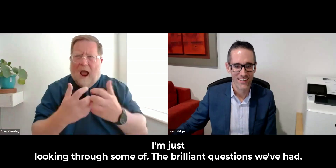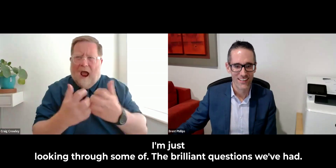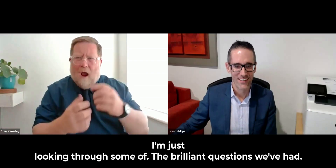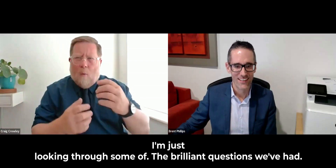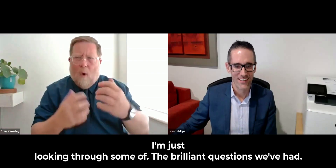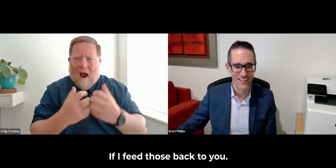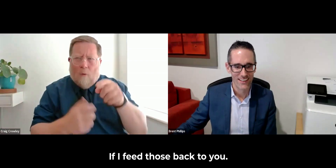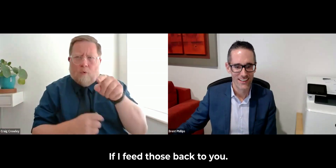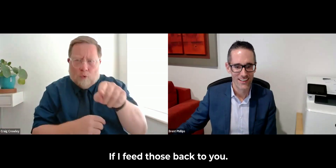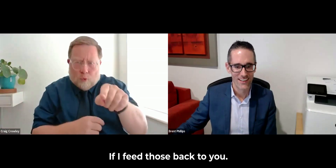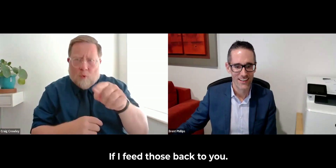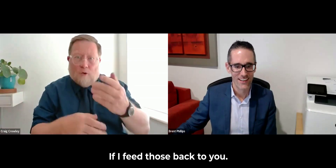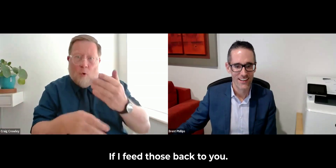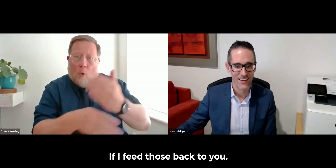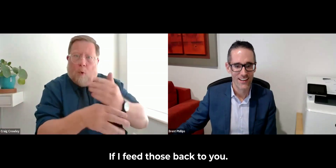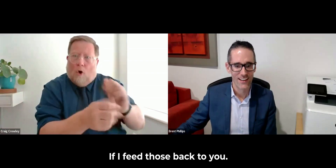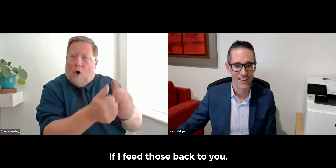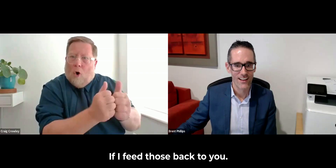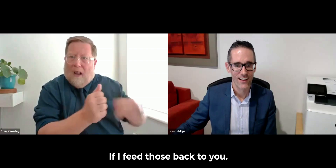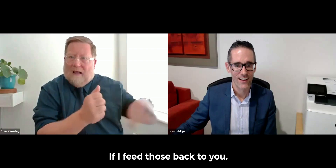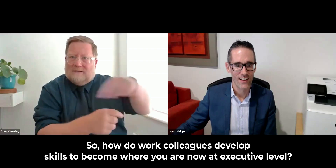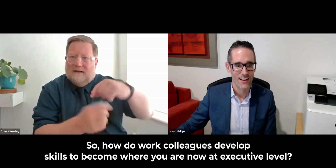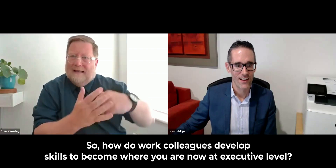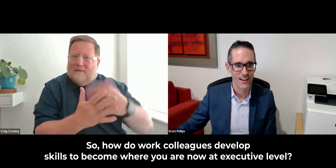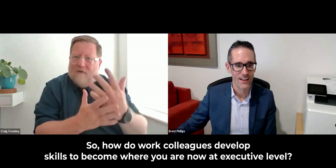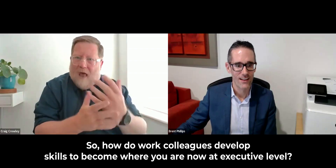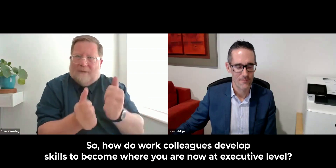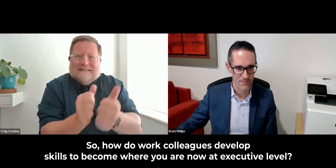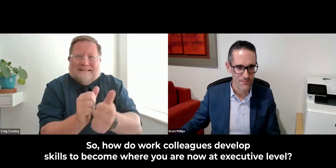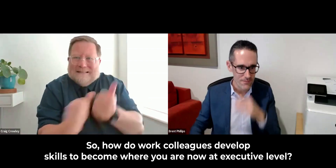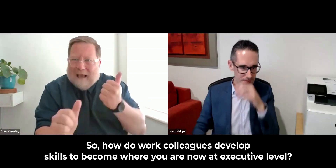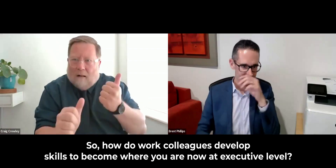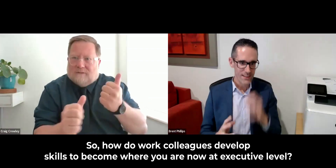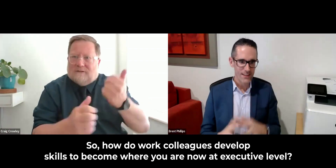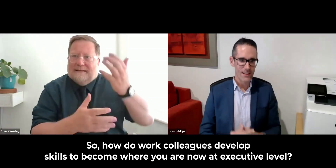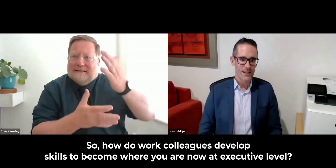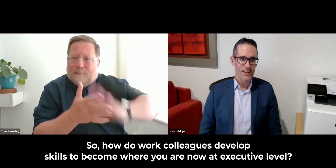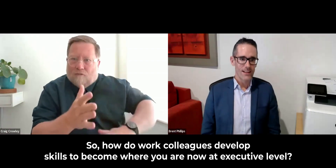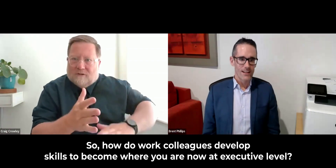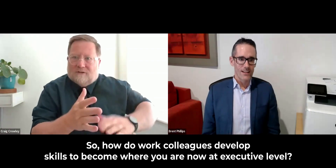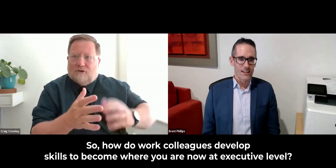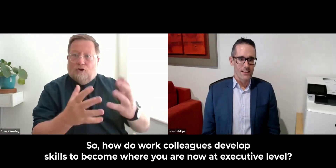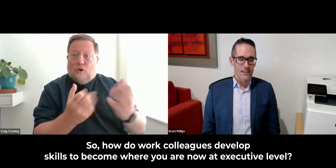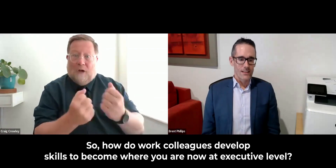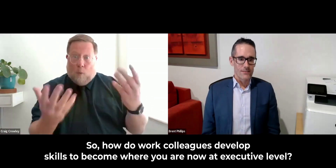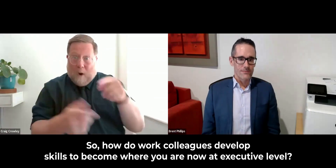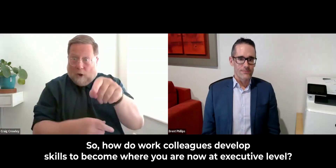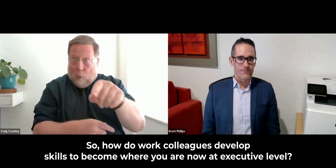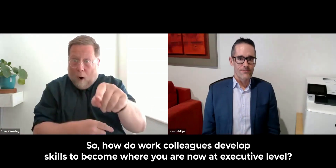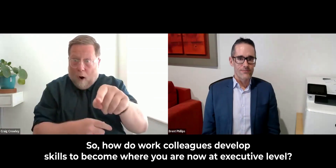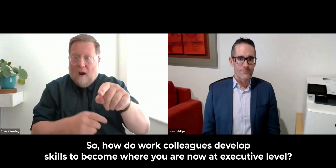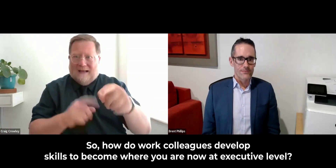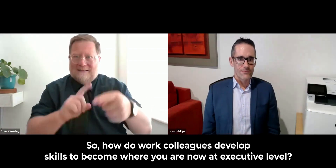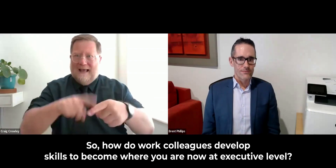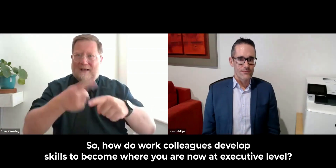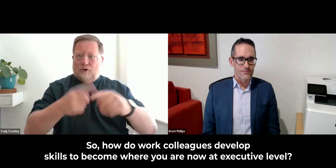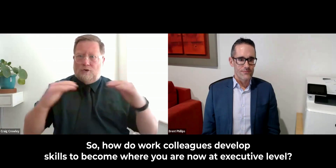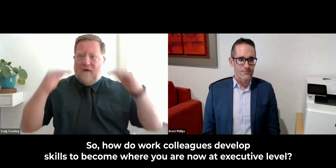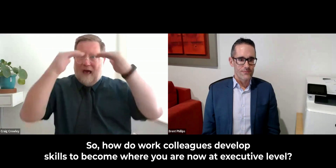had. If I feed those back to you. So, how do work colleagues develop skills, to